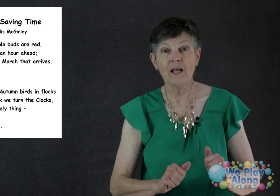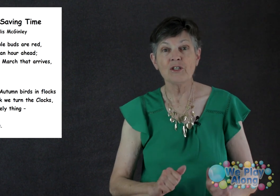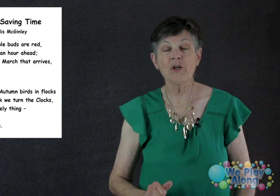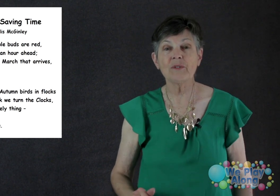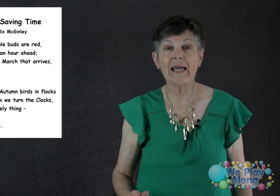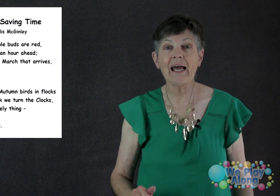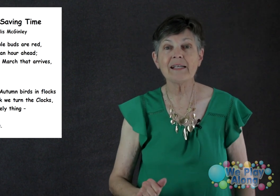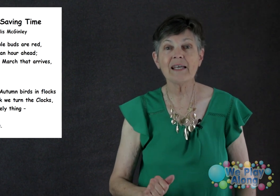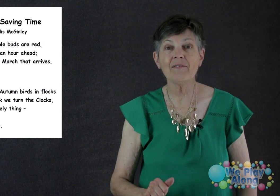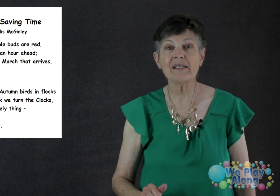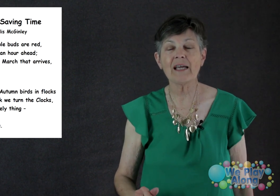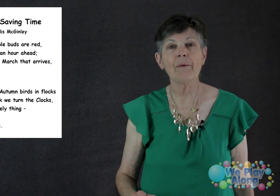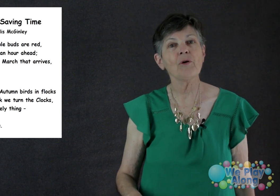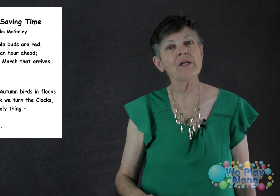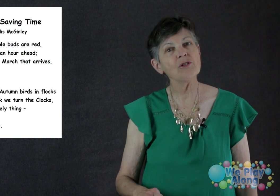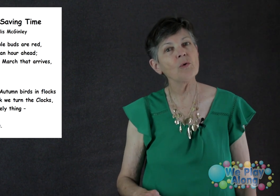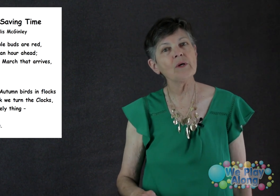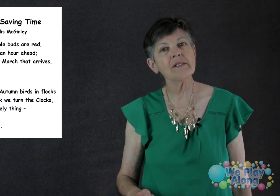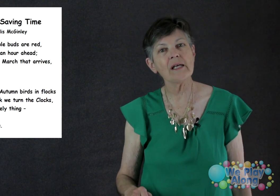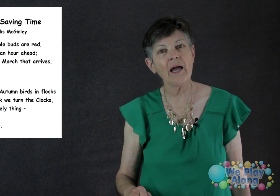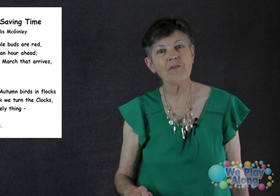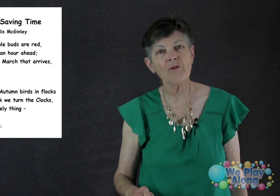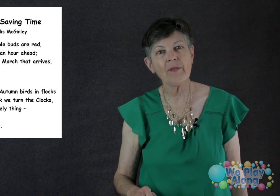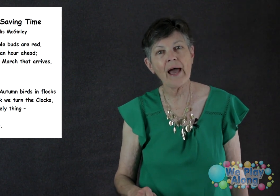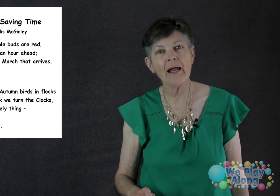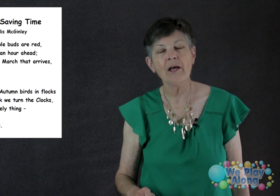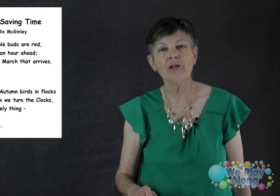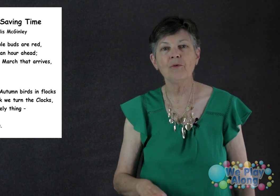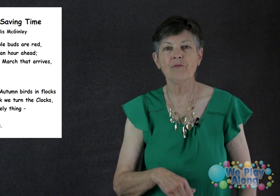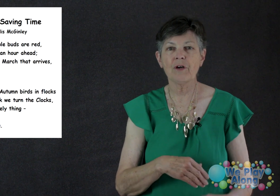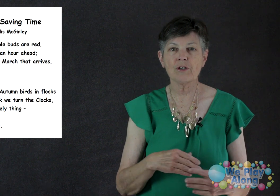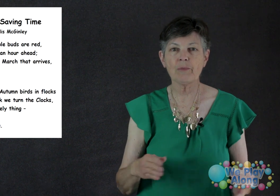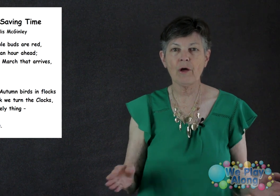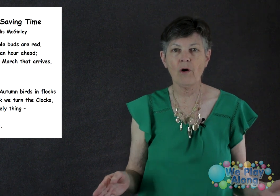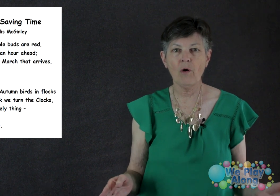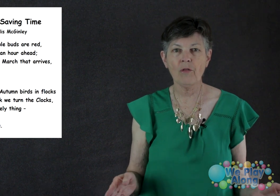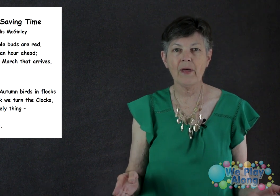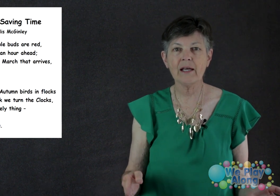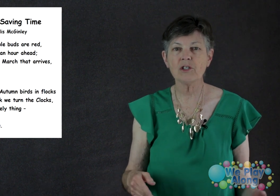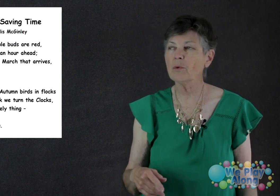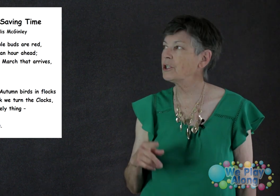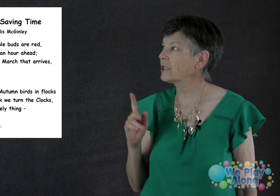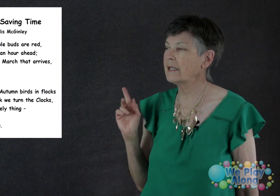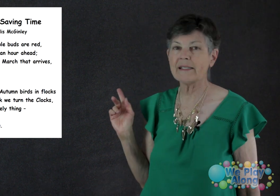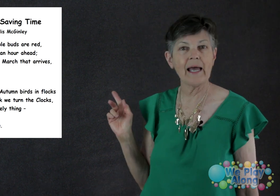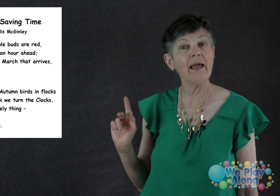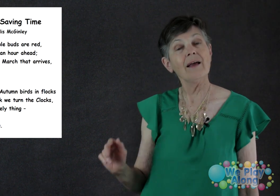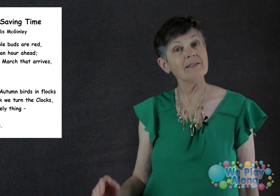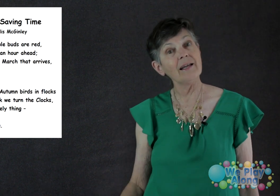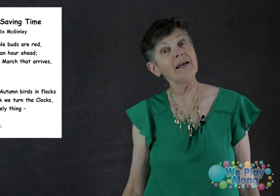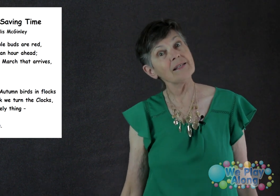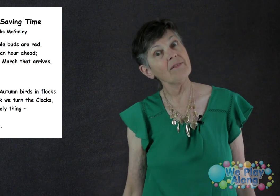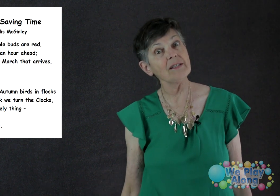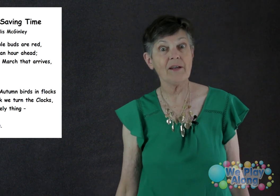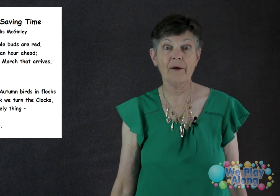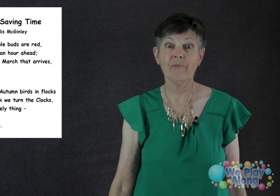So daylight savings time, there is no real sign for that. You would fingerspell the whole thing. So we're just going to say daylight savings time.